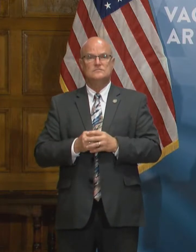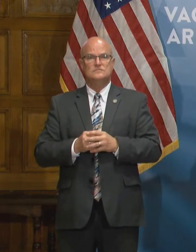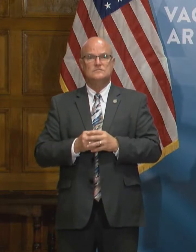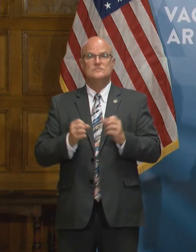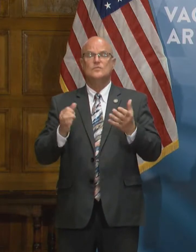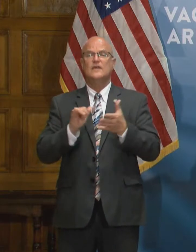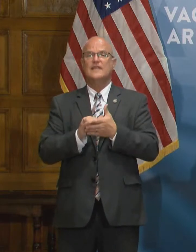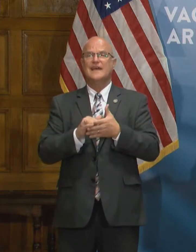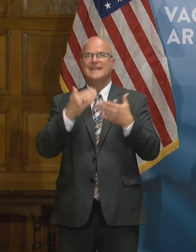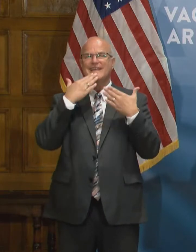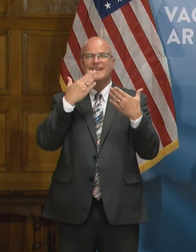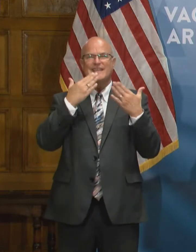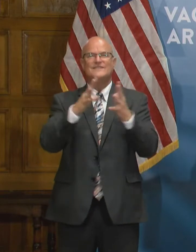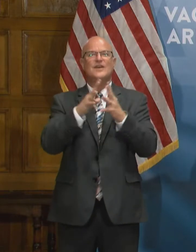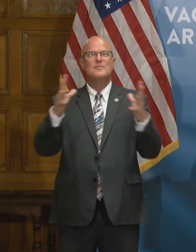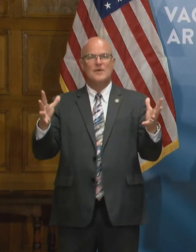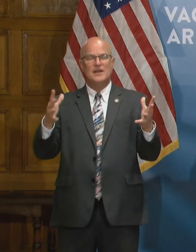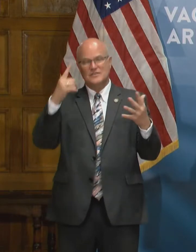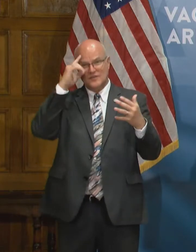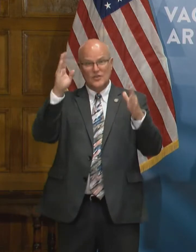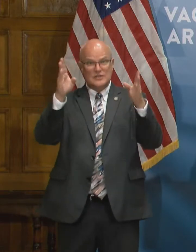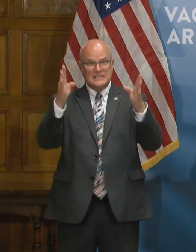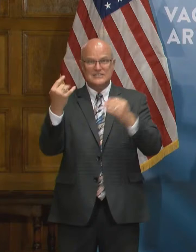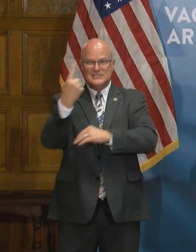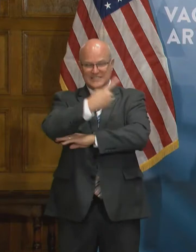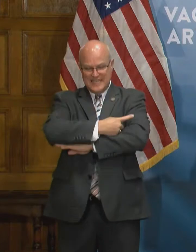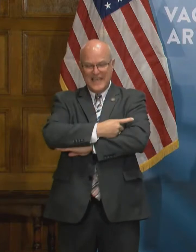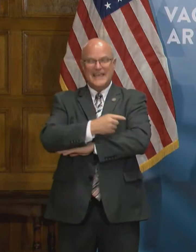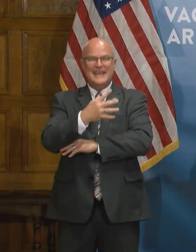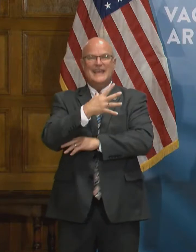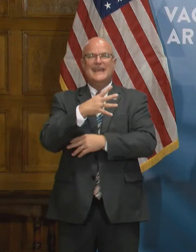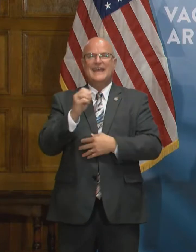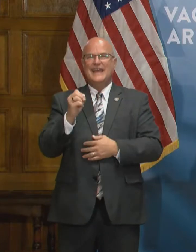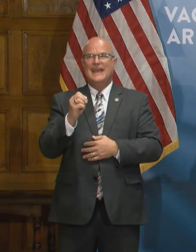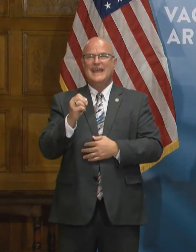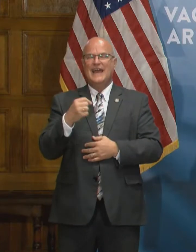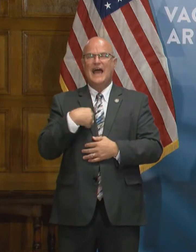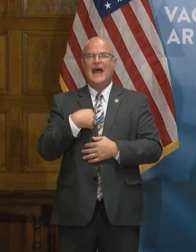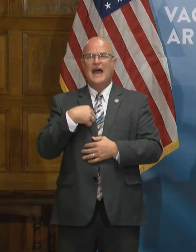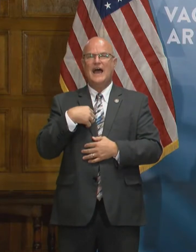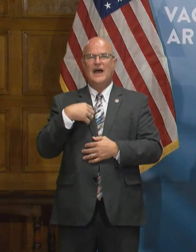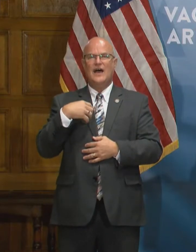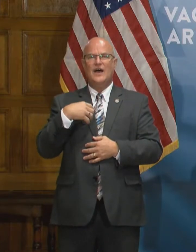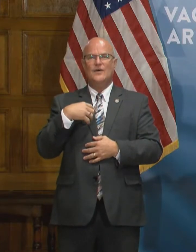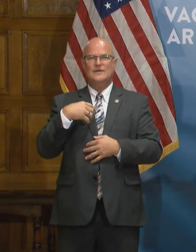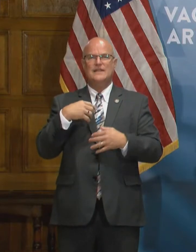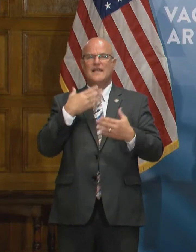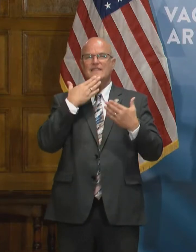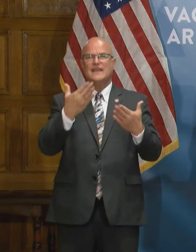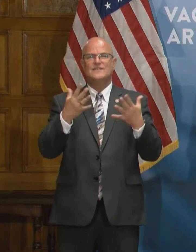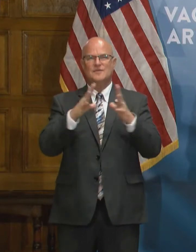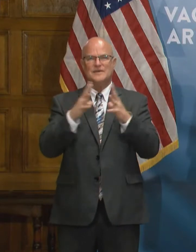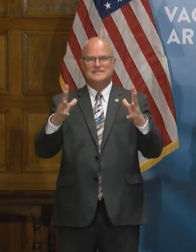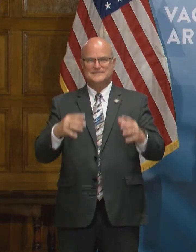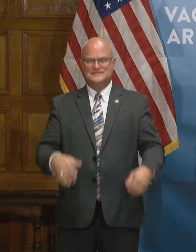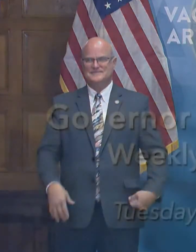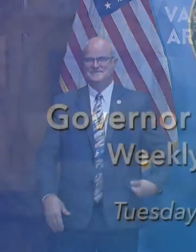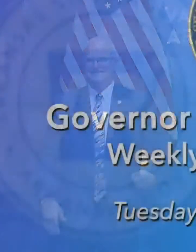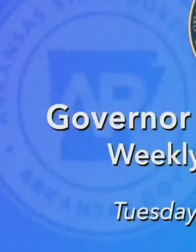All right, with that, thank you all very much for your attention today and allowing us to make this presentation. Thank you.